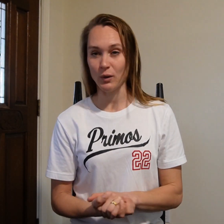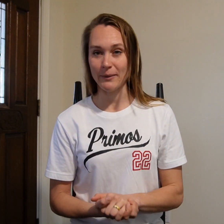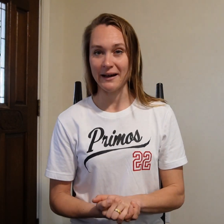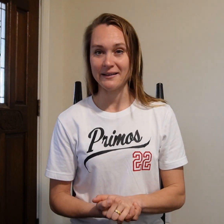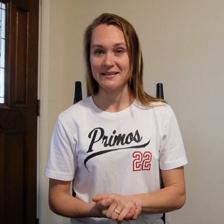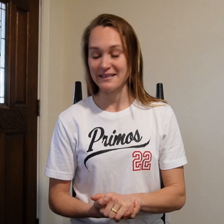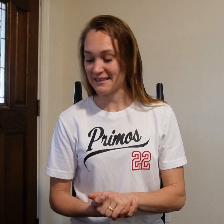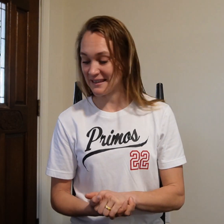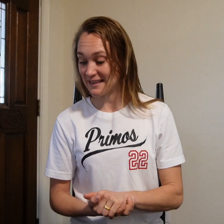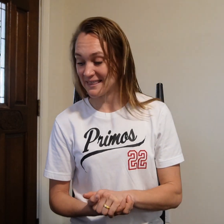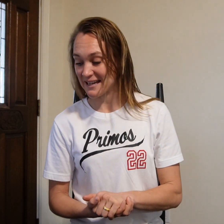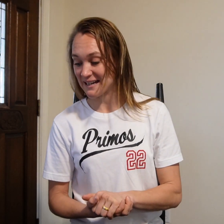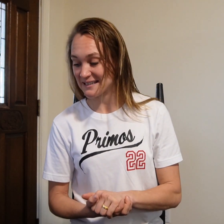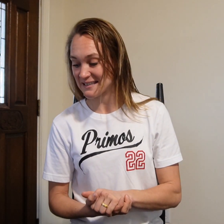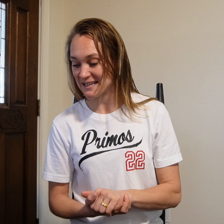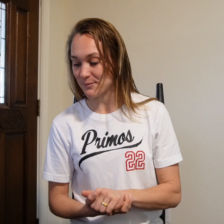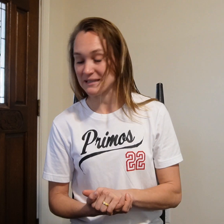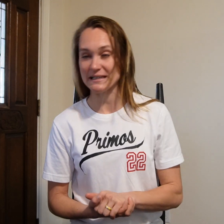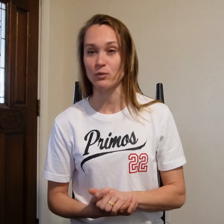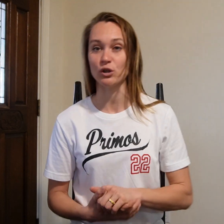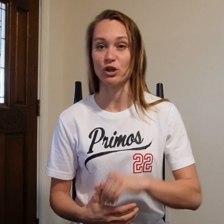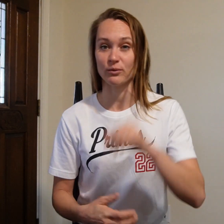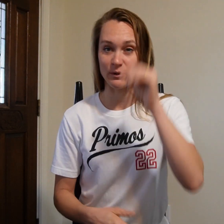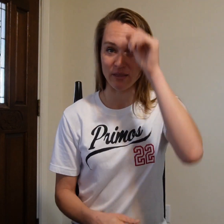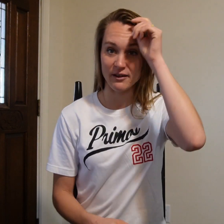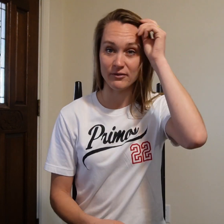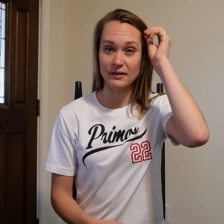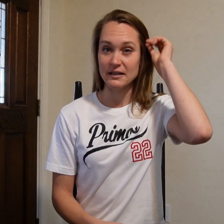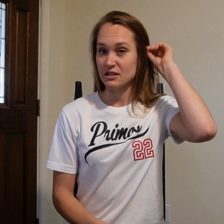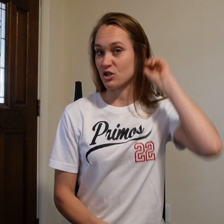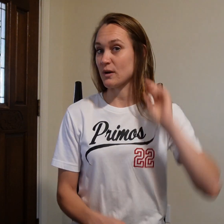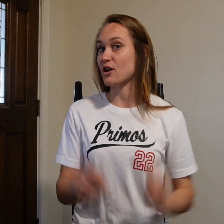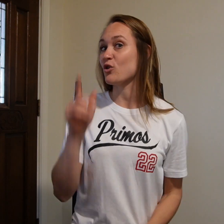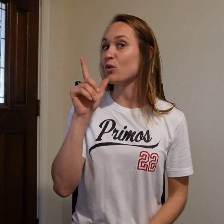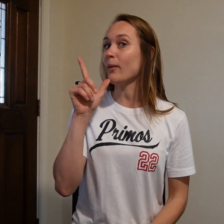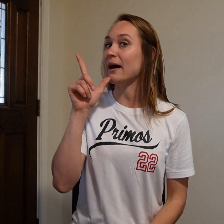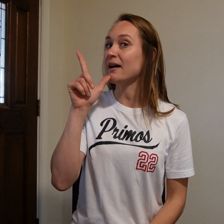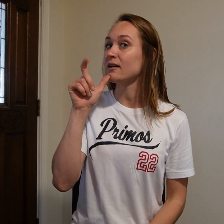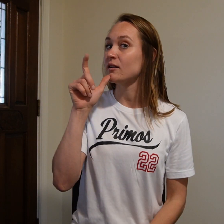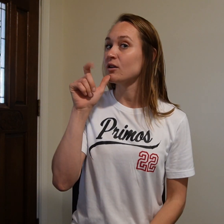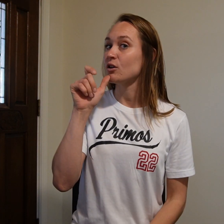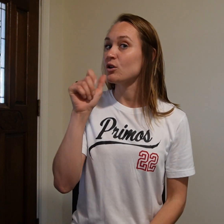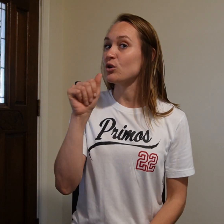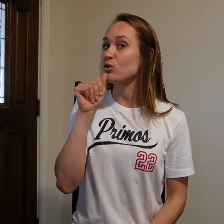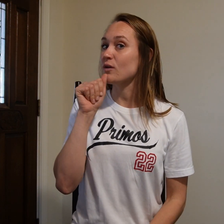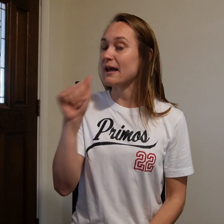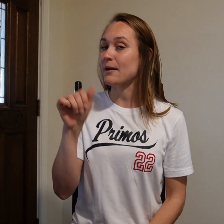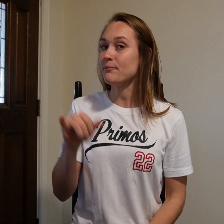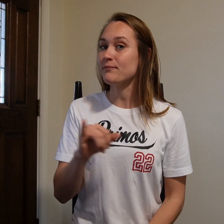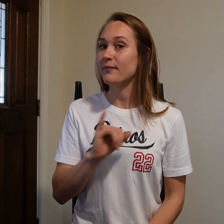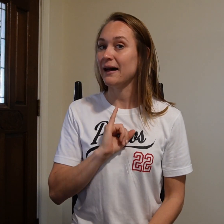I that the eyes that see my sin would look on me with love? So we know who am I? Who am